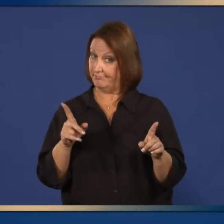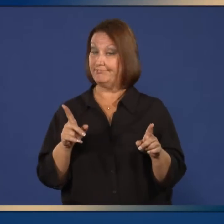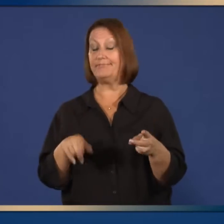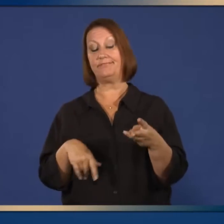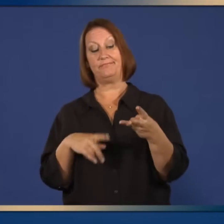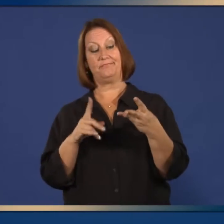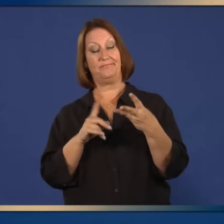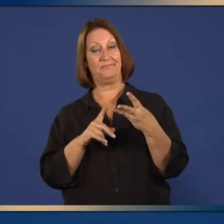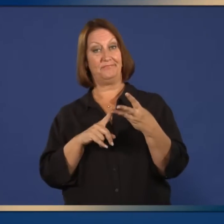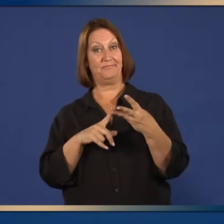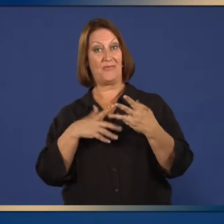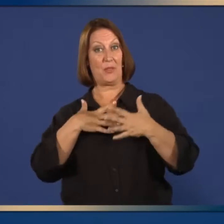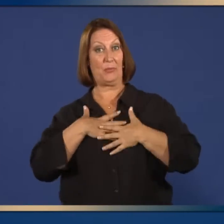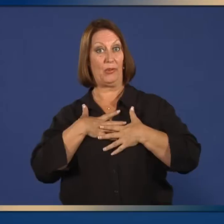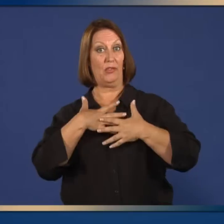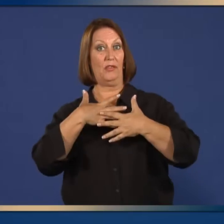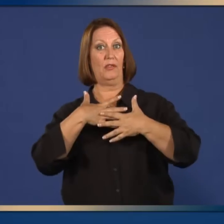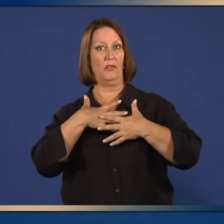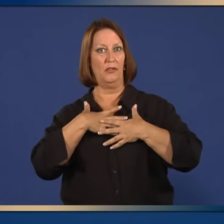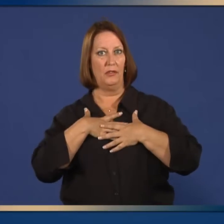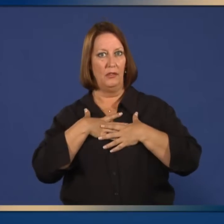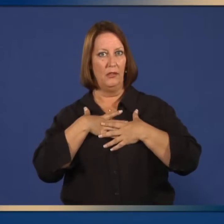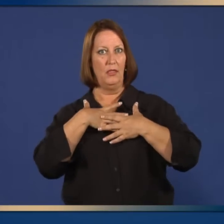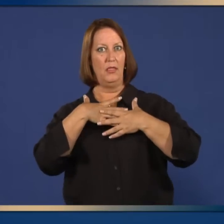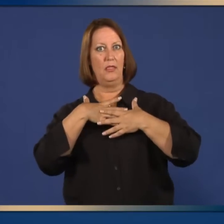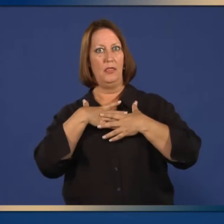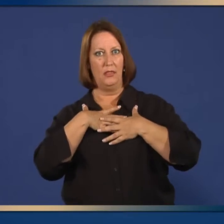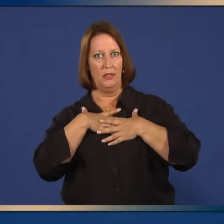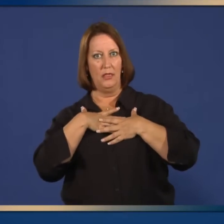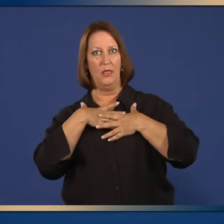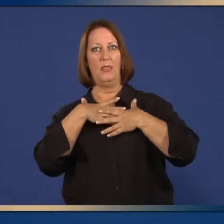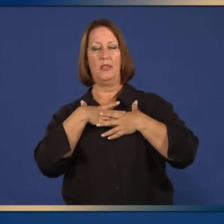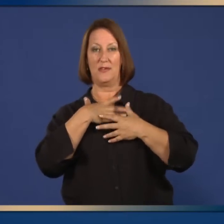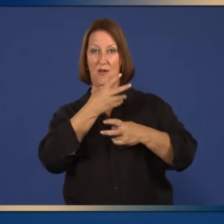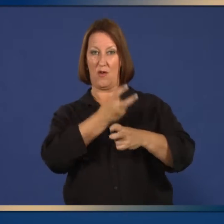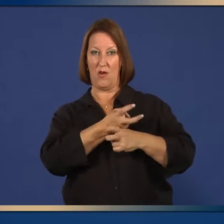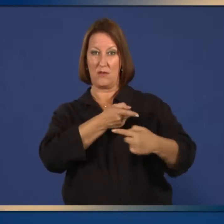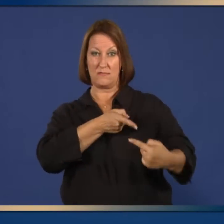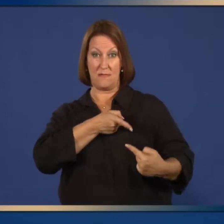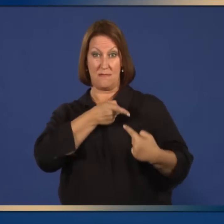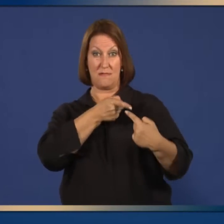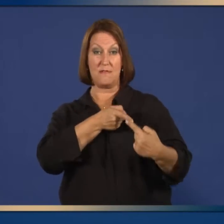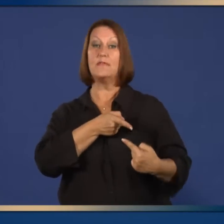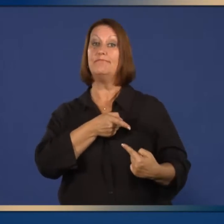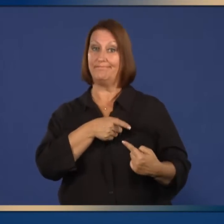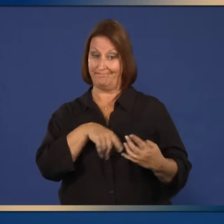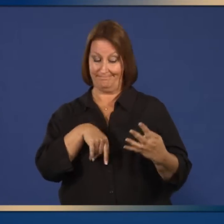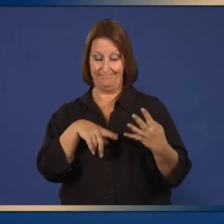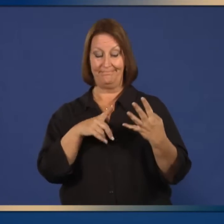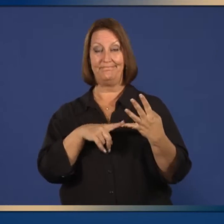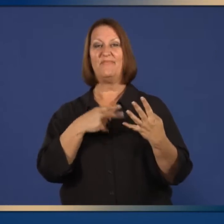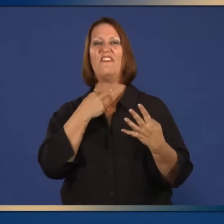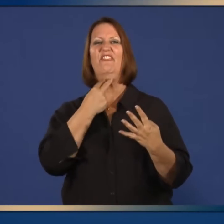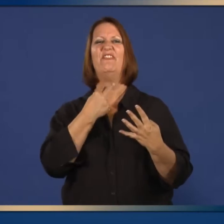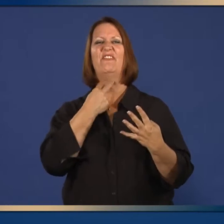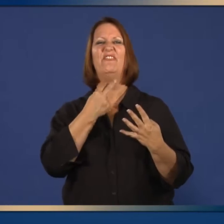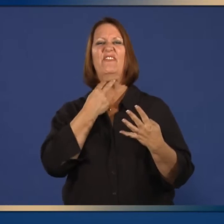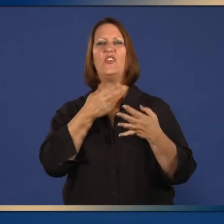Signs of a severe allergic reaction can include difficulty breathing,